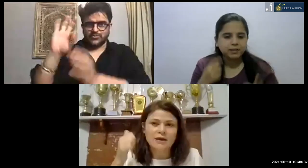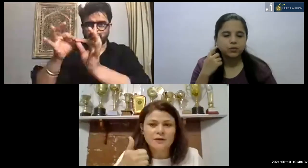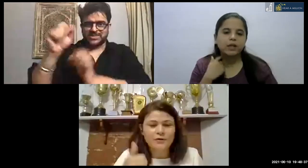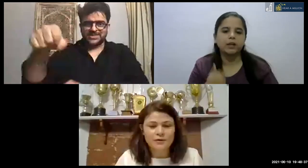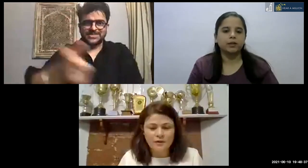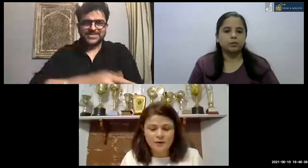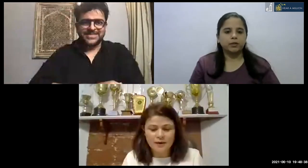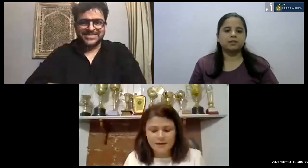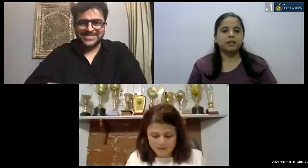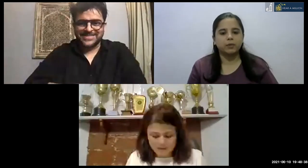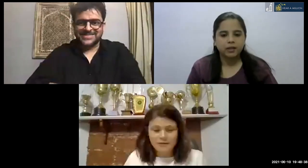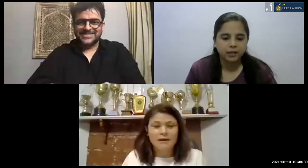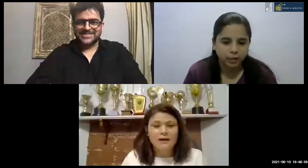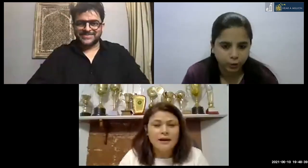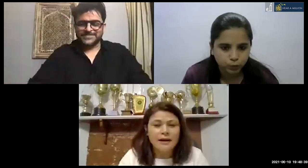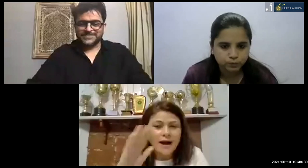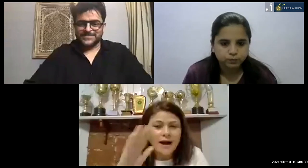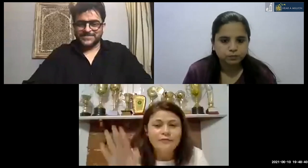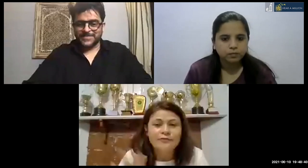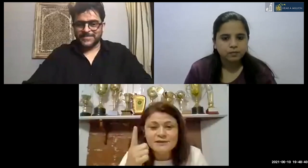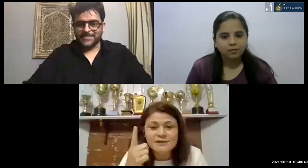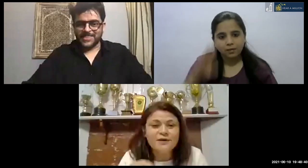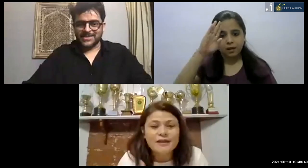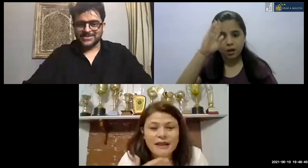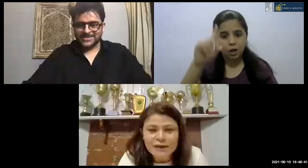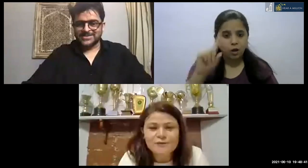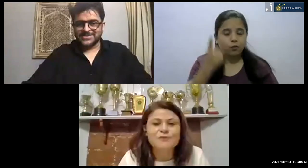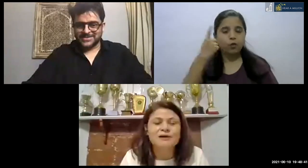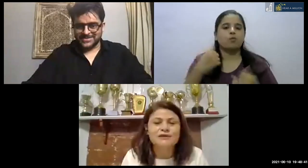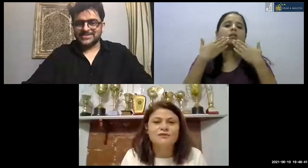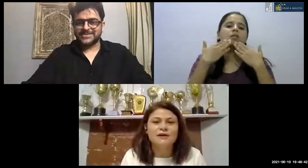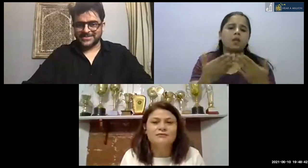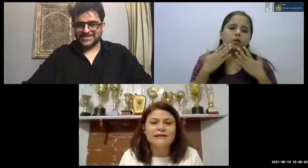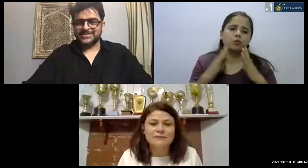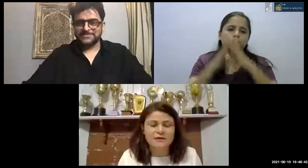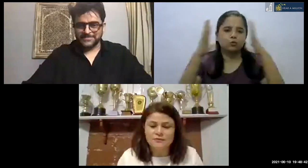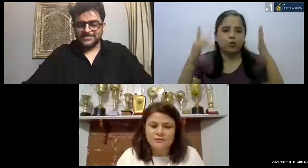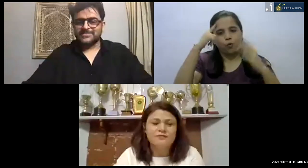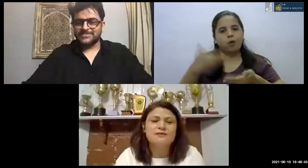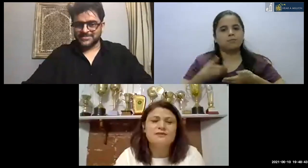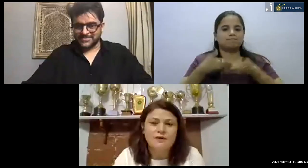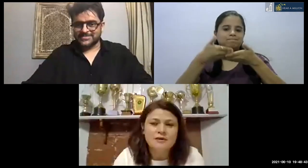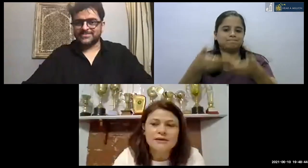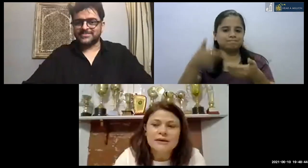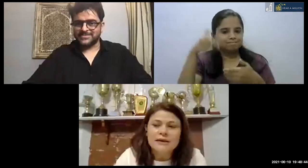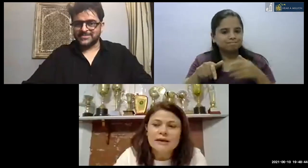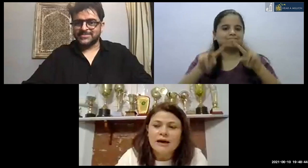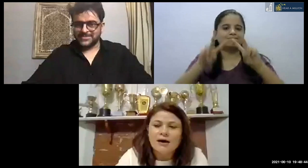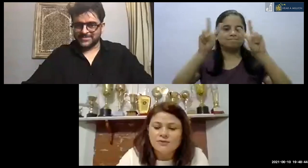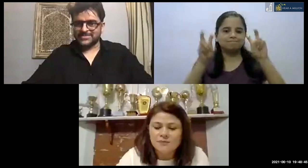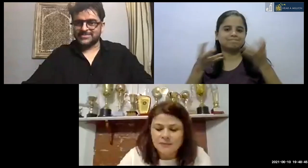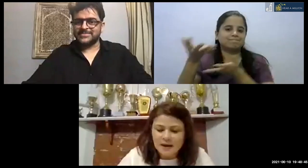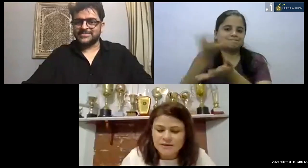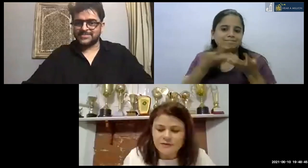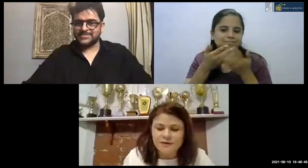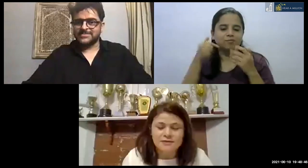Yes, we can. Okay. Hi. First of all, thank you so much for inviting me to give this talk,